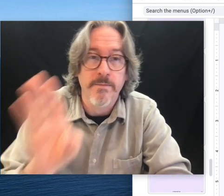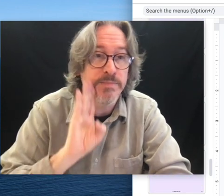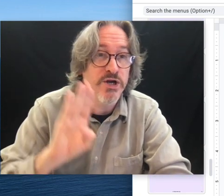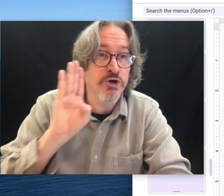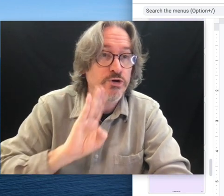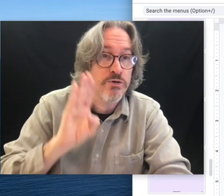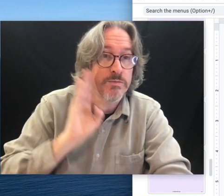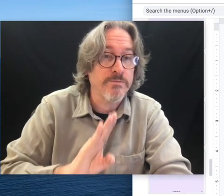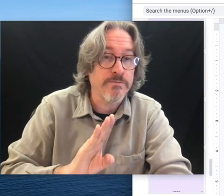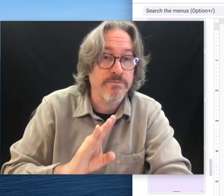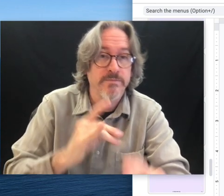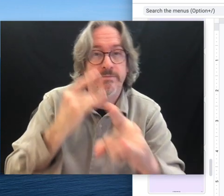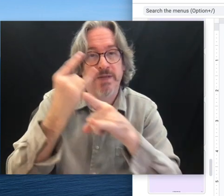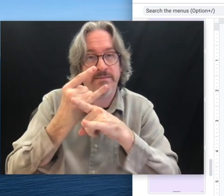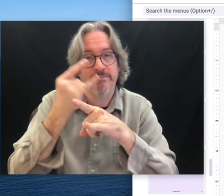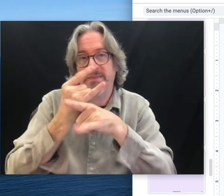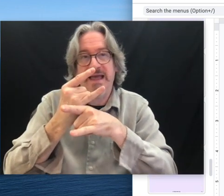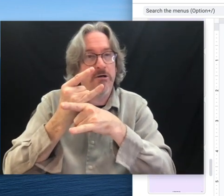Beer,